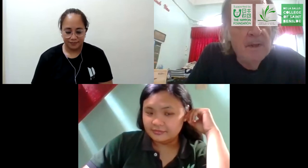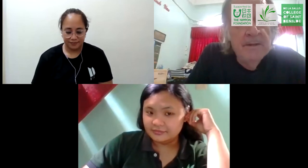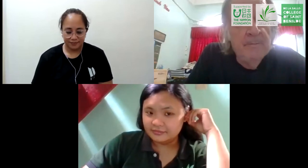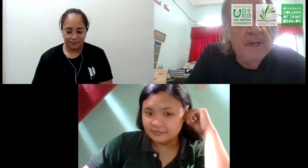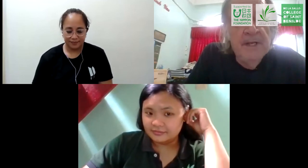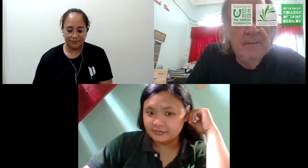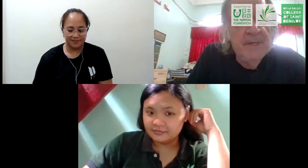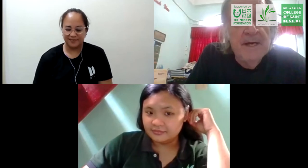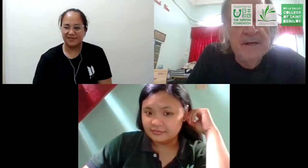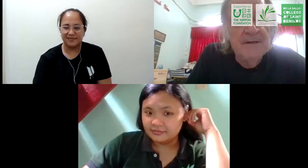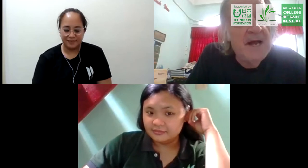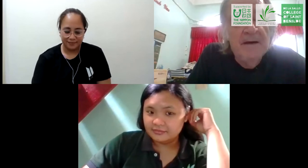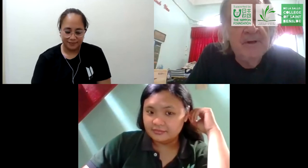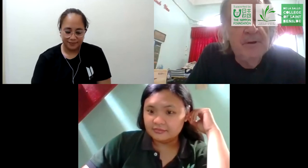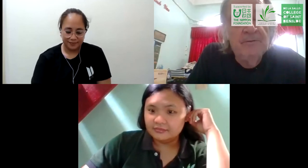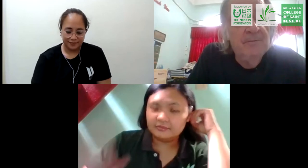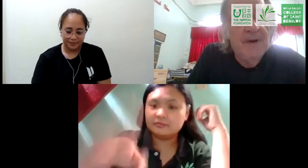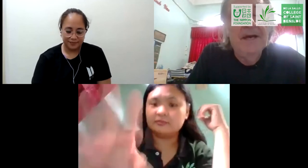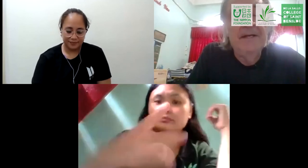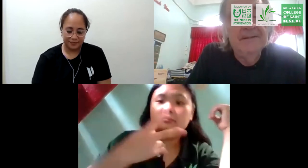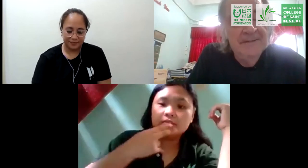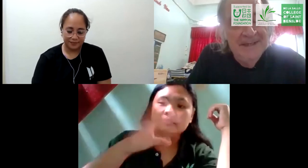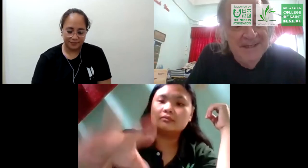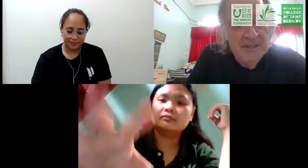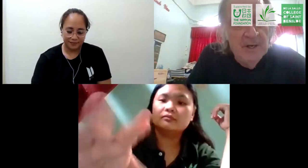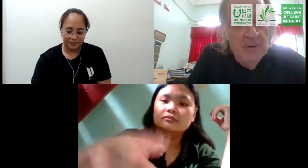there are plenty of mistakes, and I have to go through it by hand. So